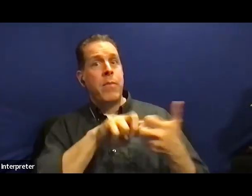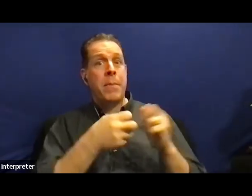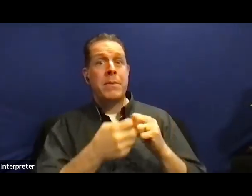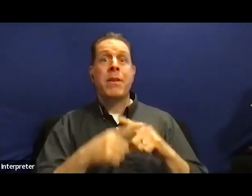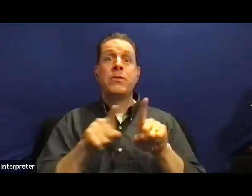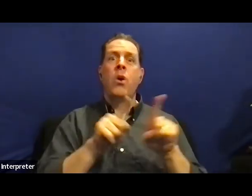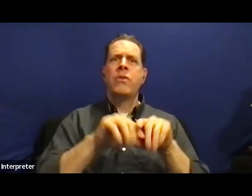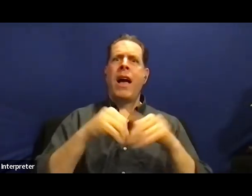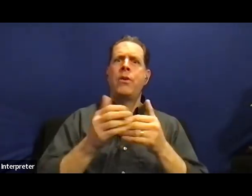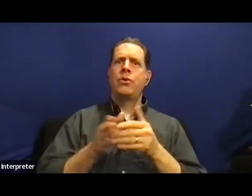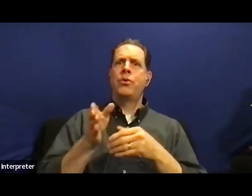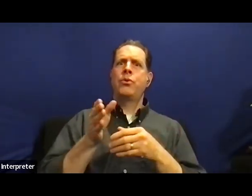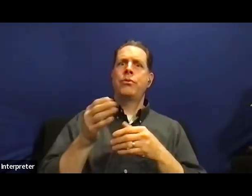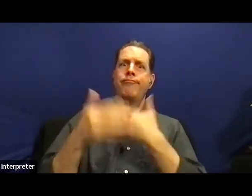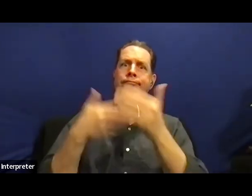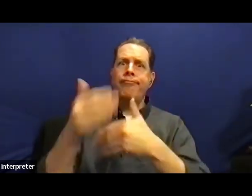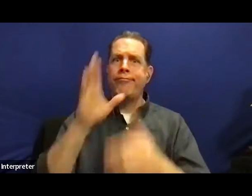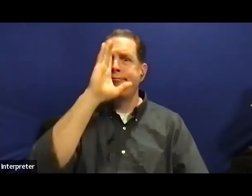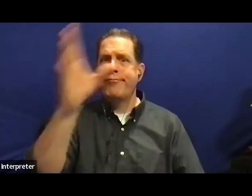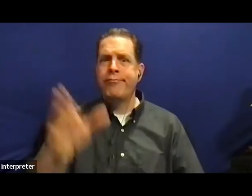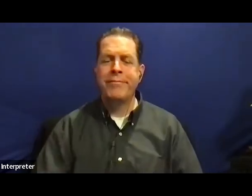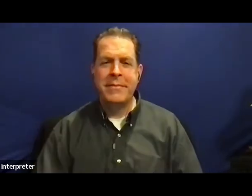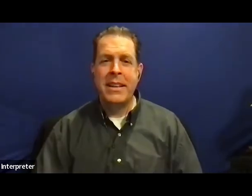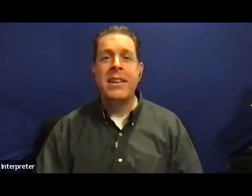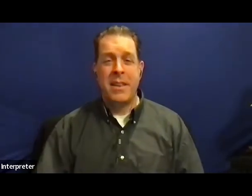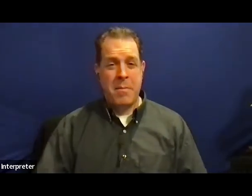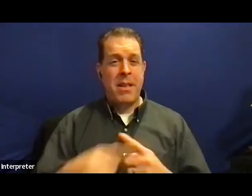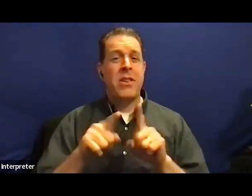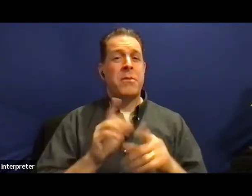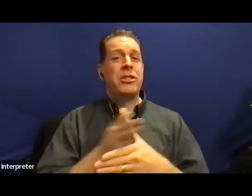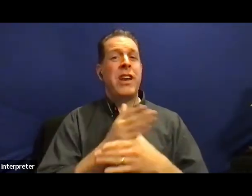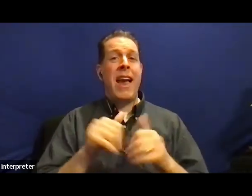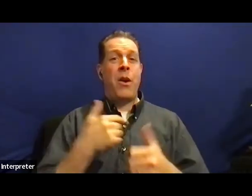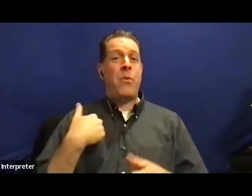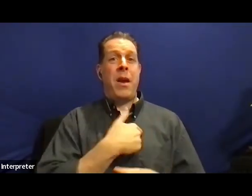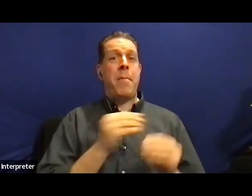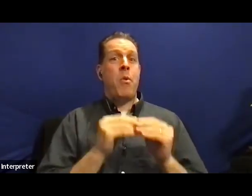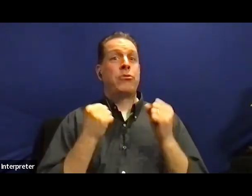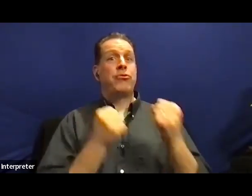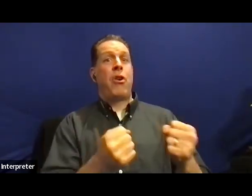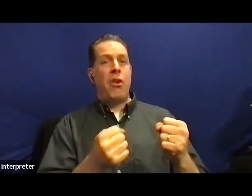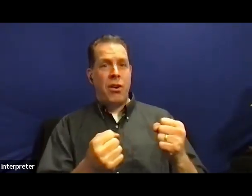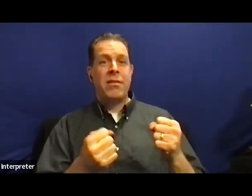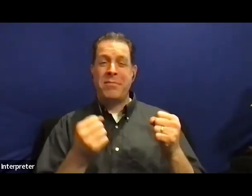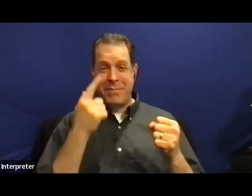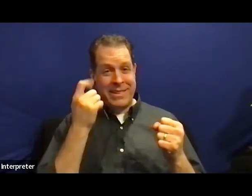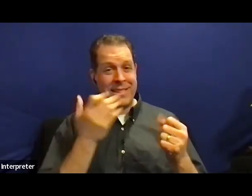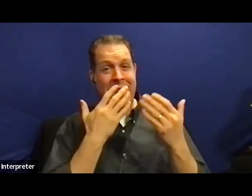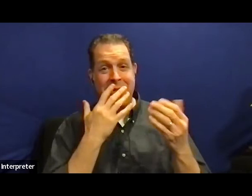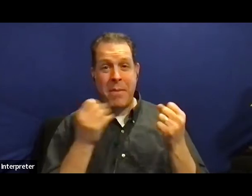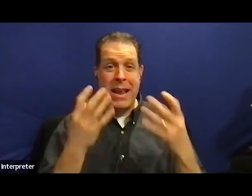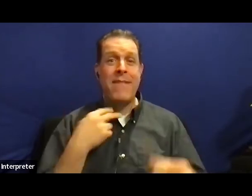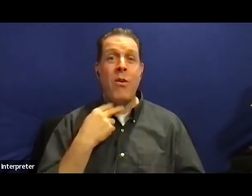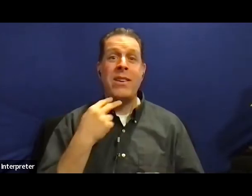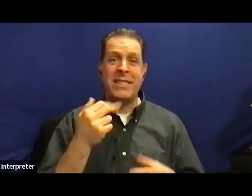forward. I will also share why I believe we are stronger thanks to the many voices and varied